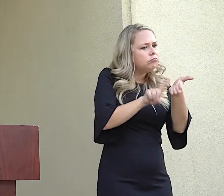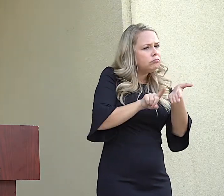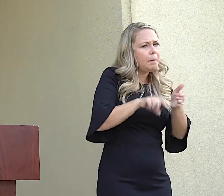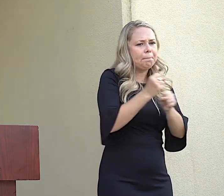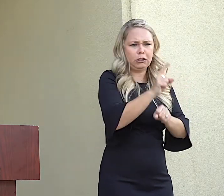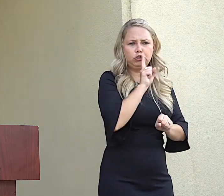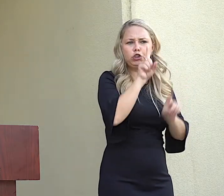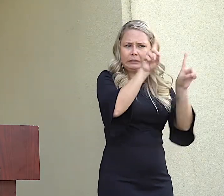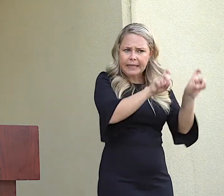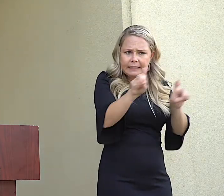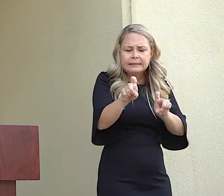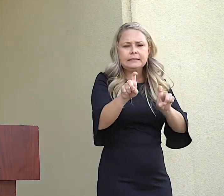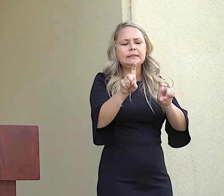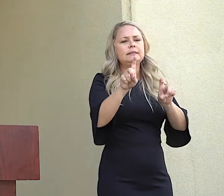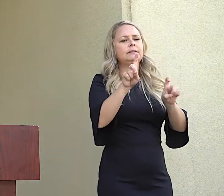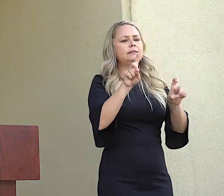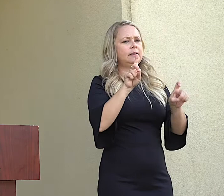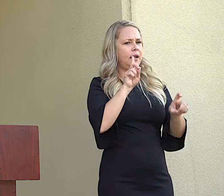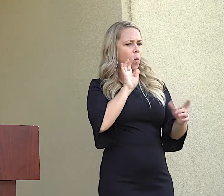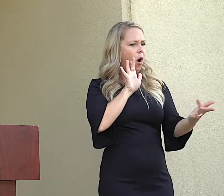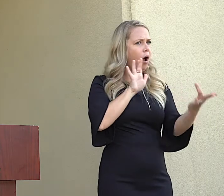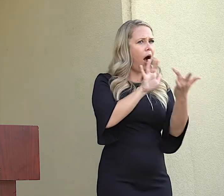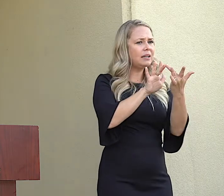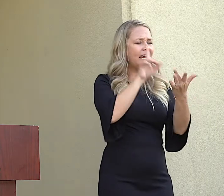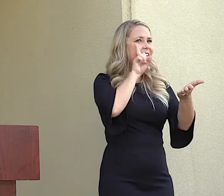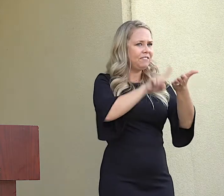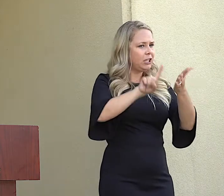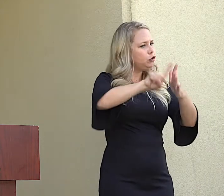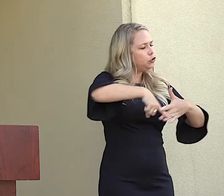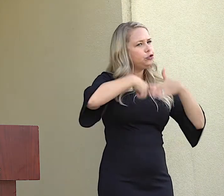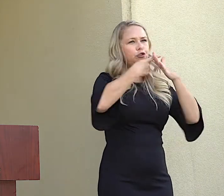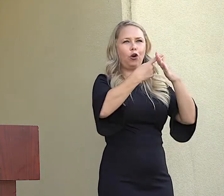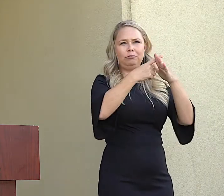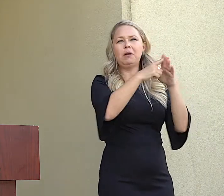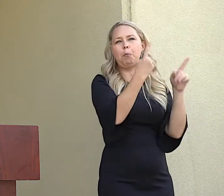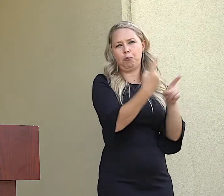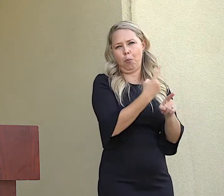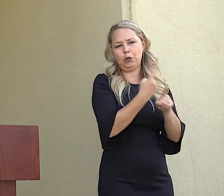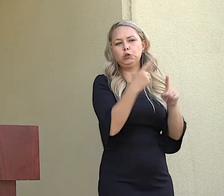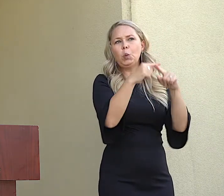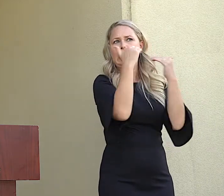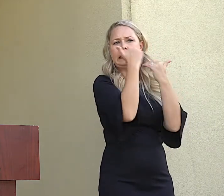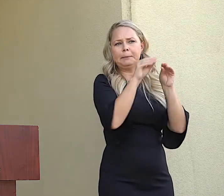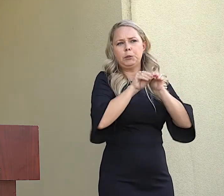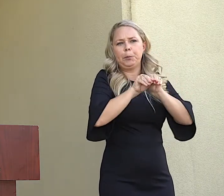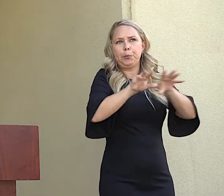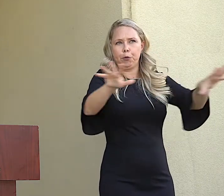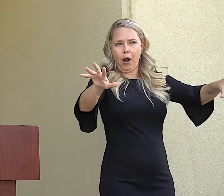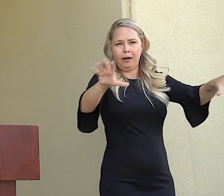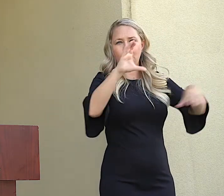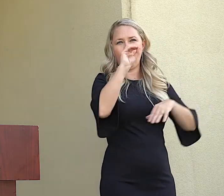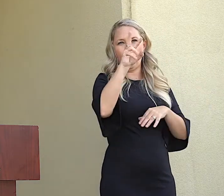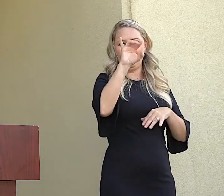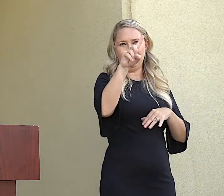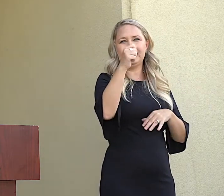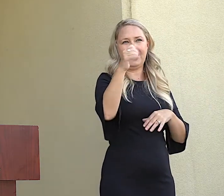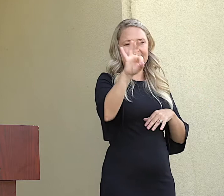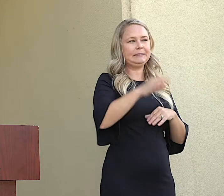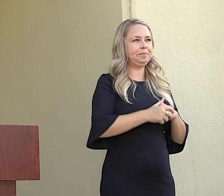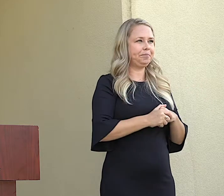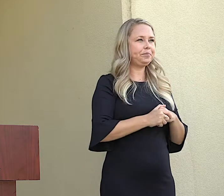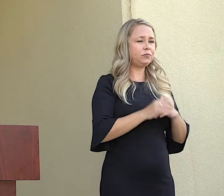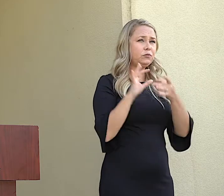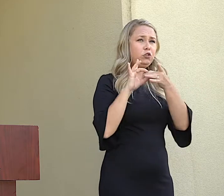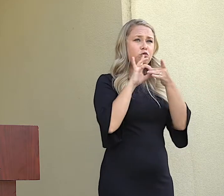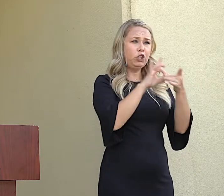testing is done and that contact investigations are started as appropriate to limit any spread of COVID-19.